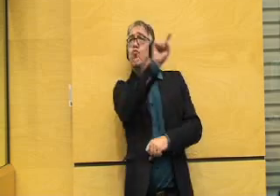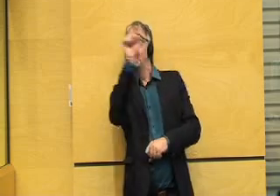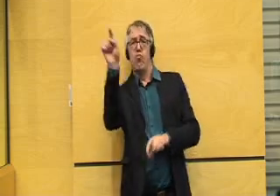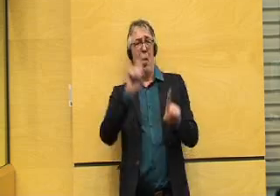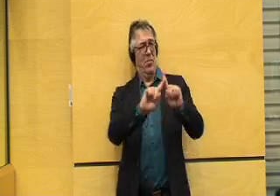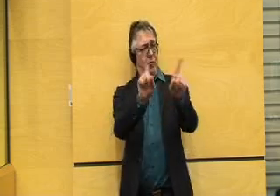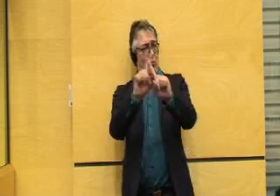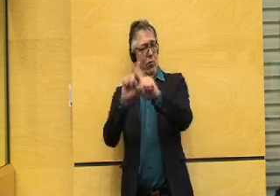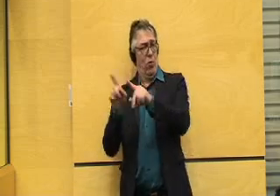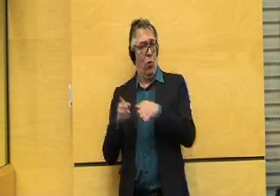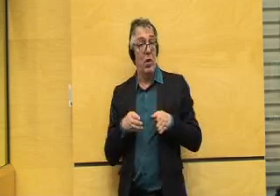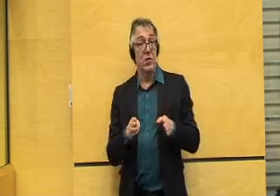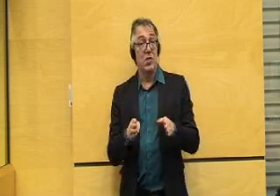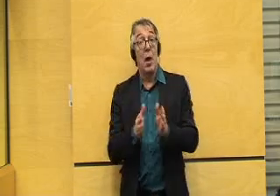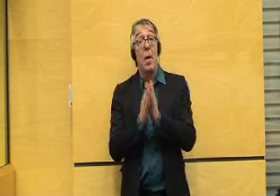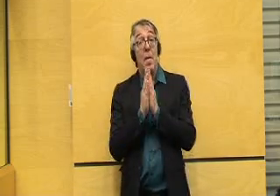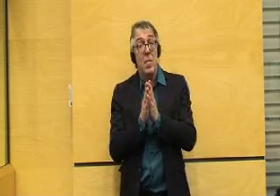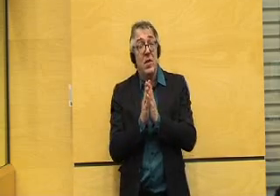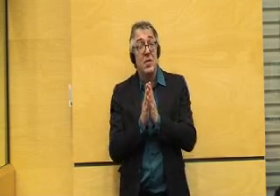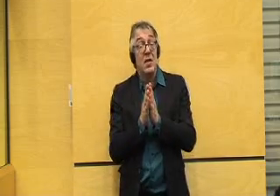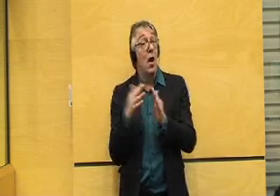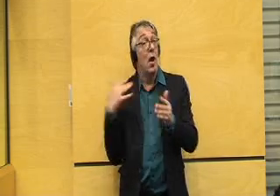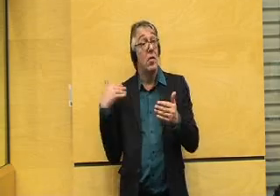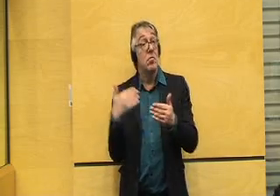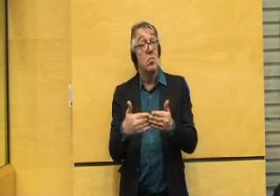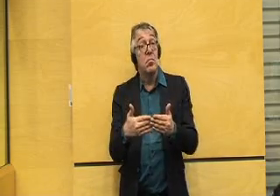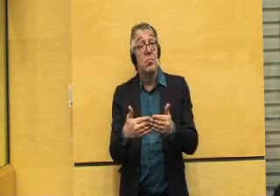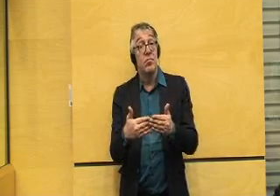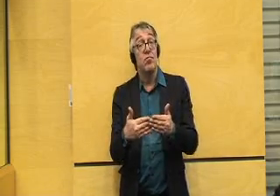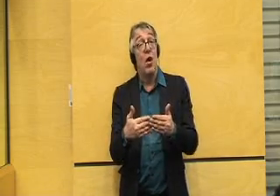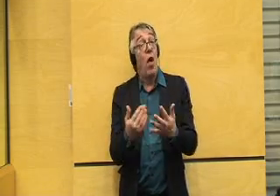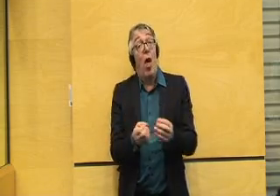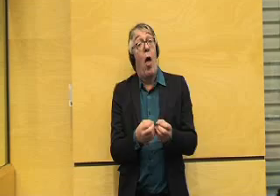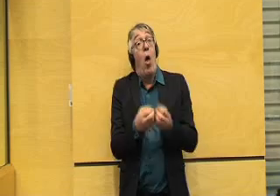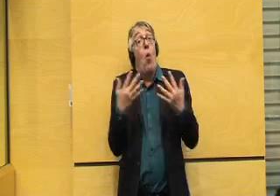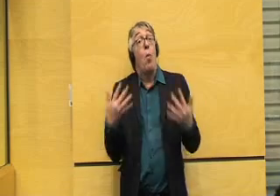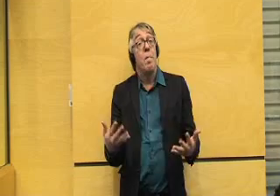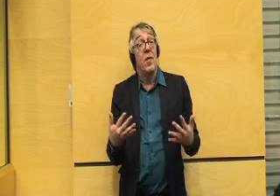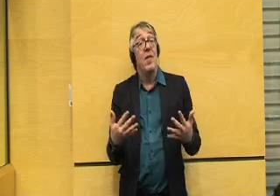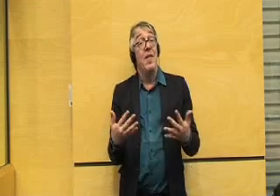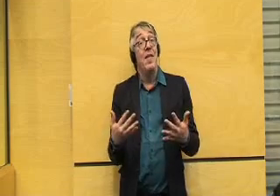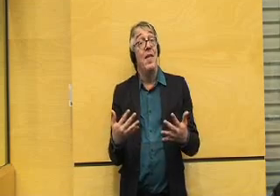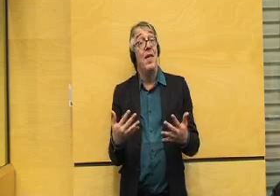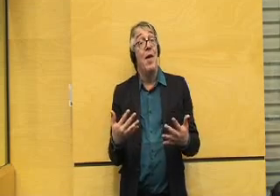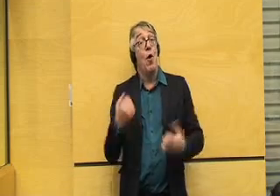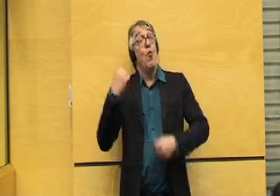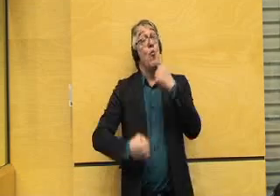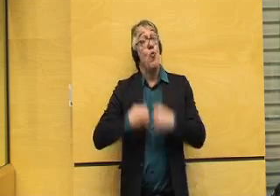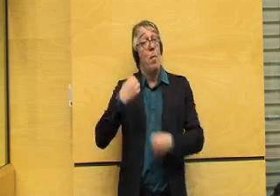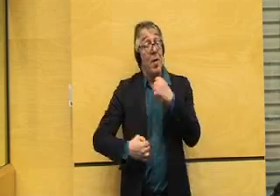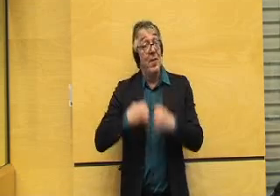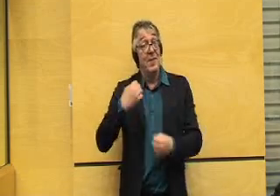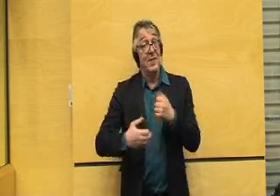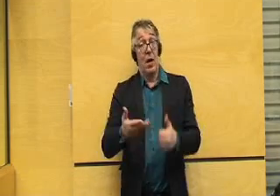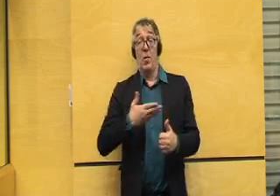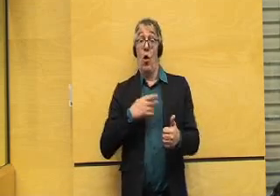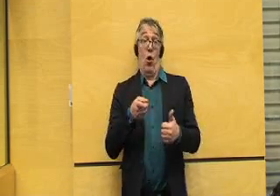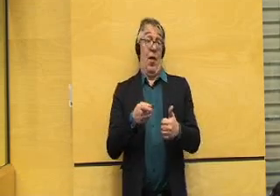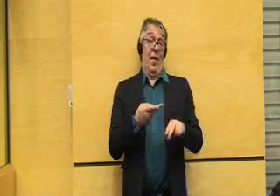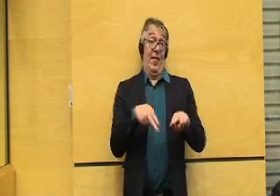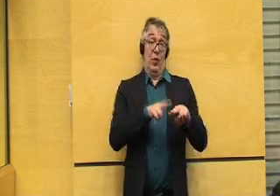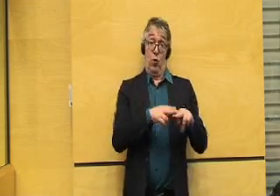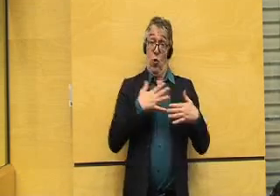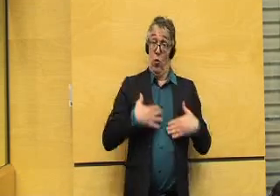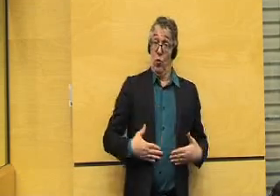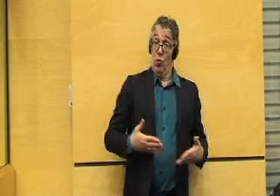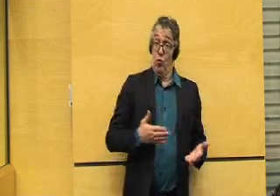us information on a number of complaints that were received by different organs, by the National Human Rights Institution,